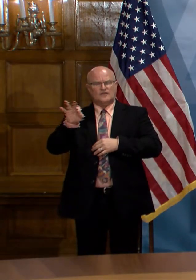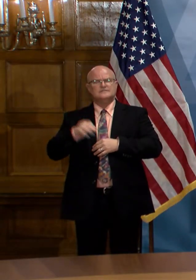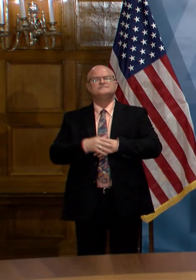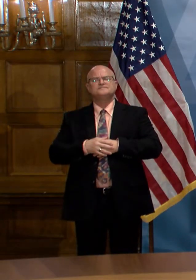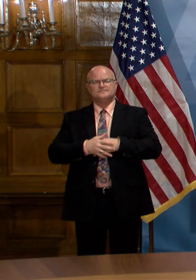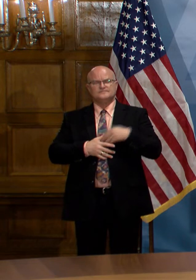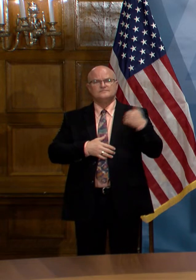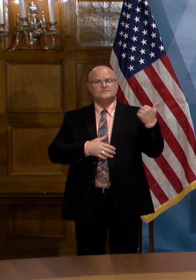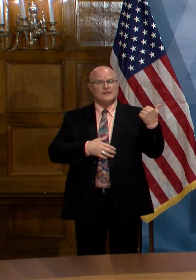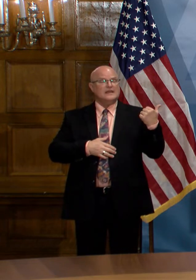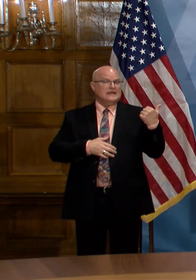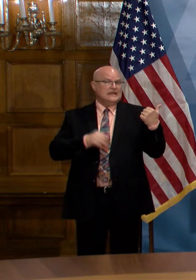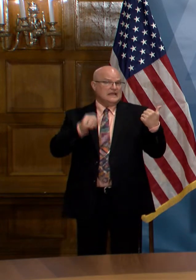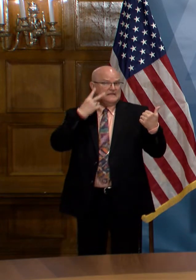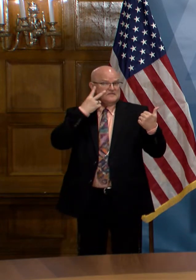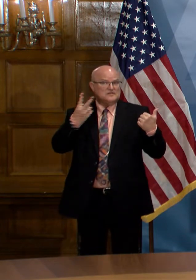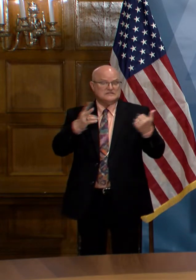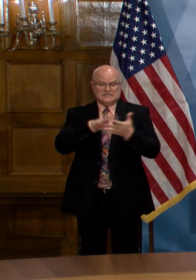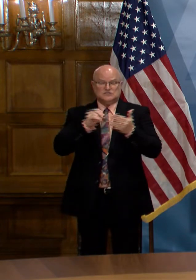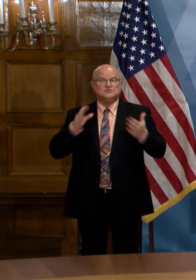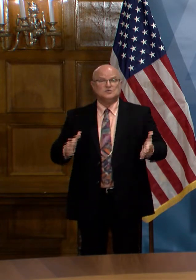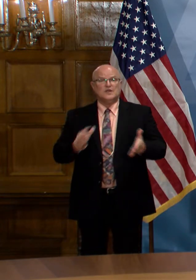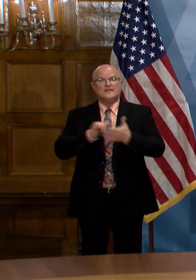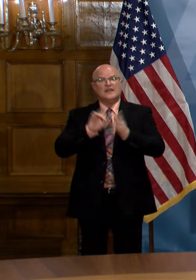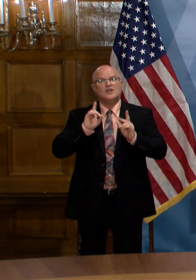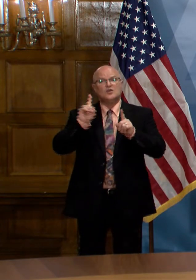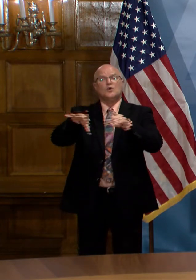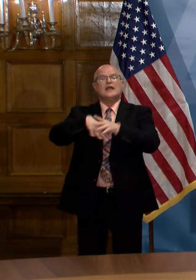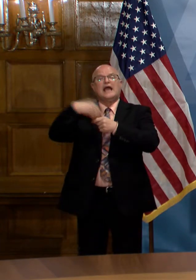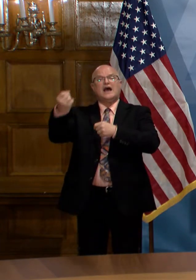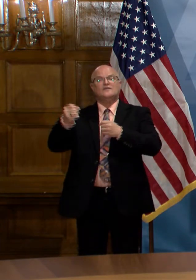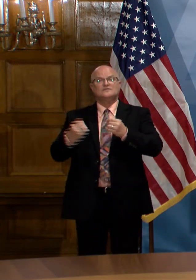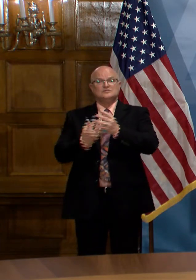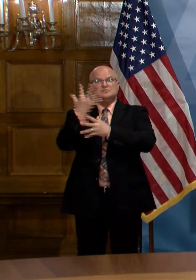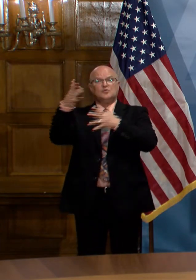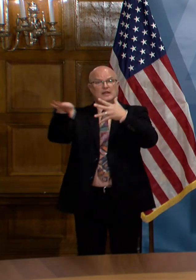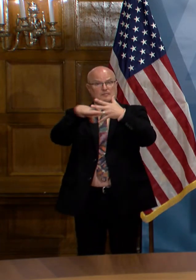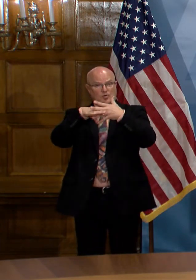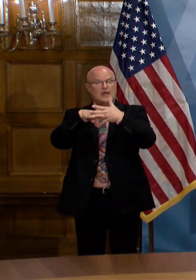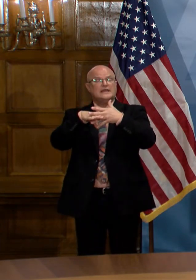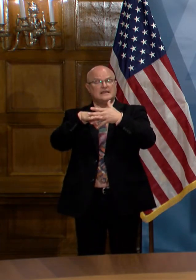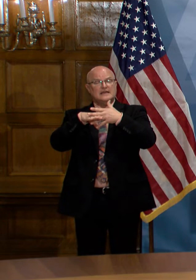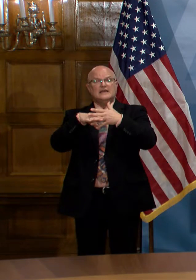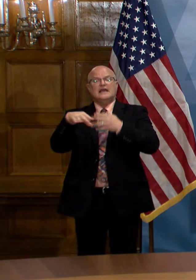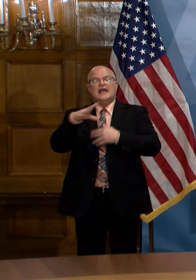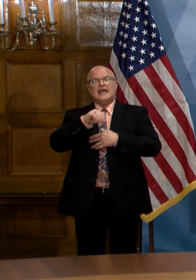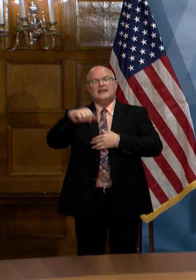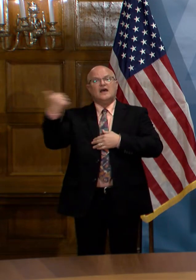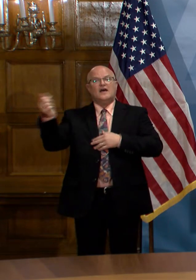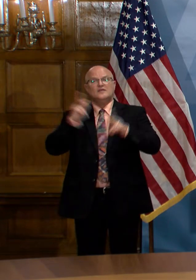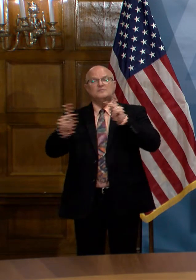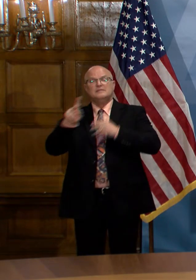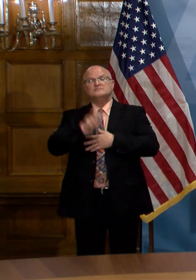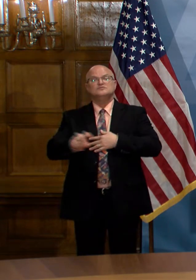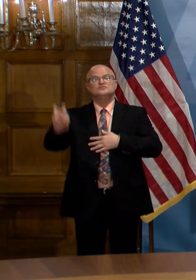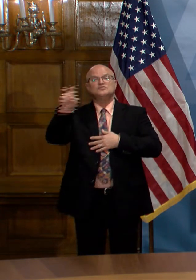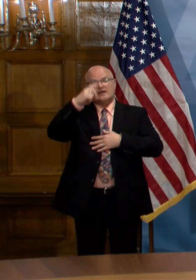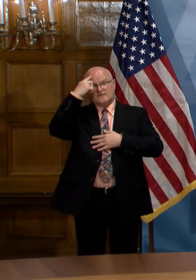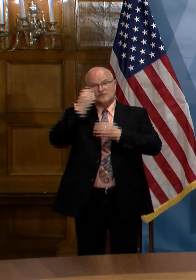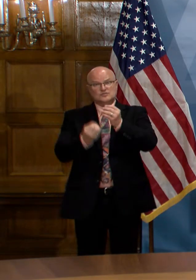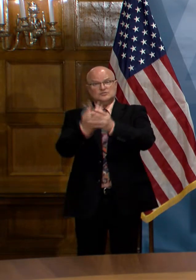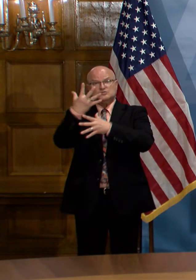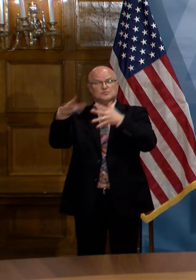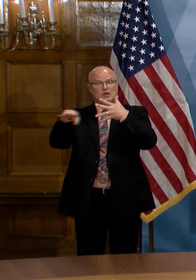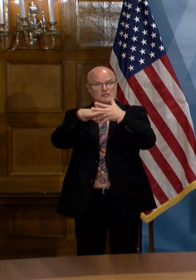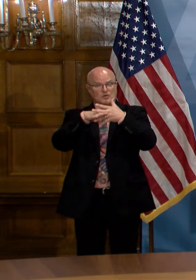good question. As you see students that are going out for spring break and others that are traveling for spring